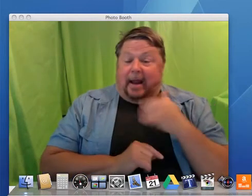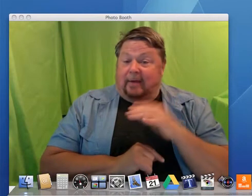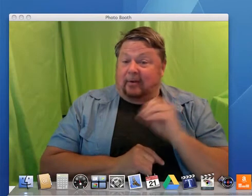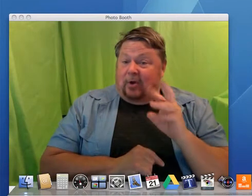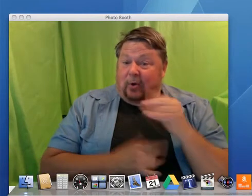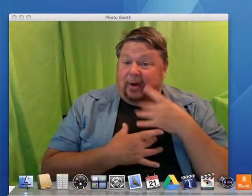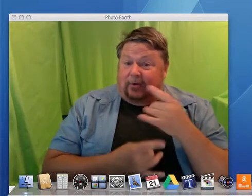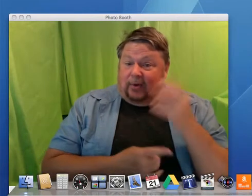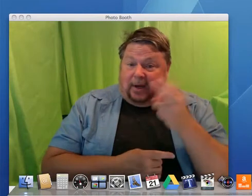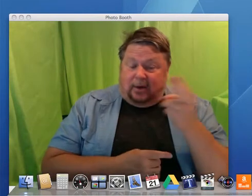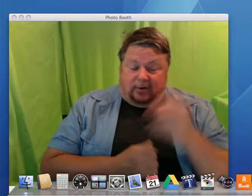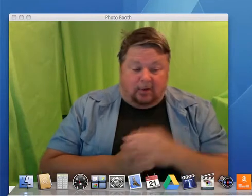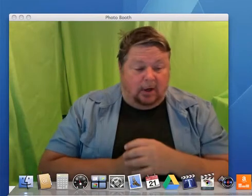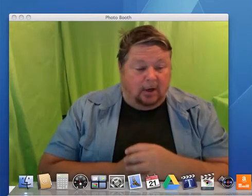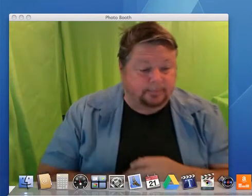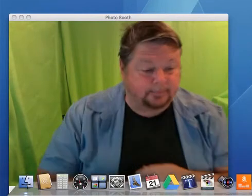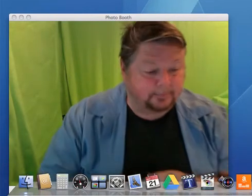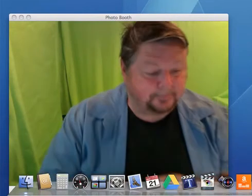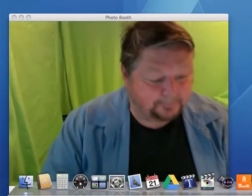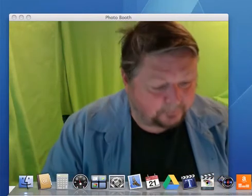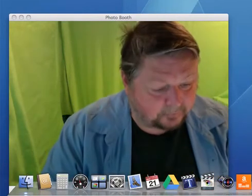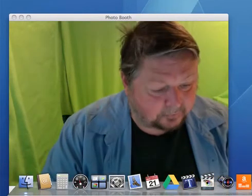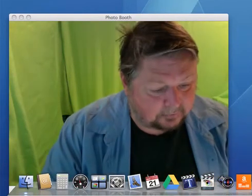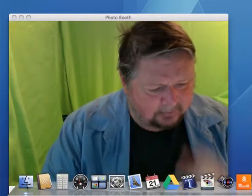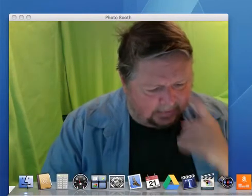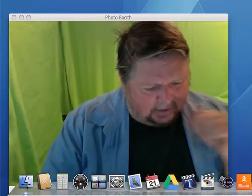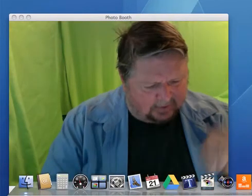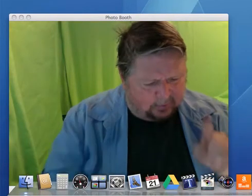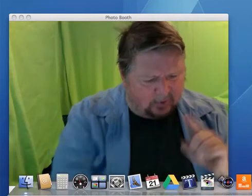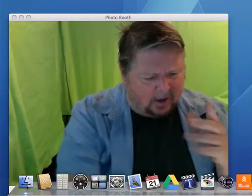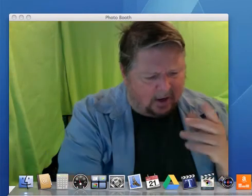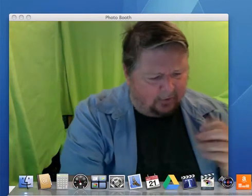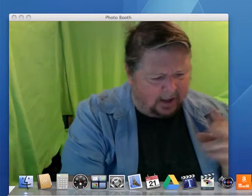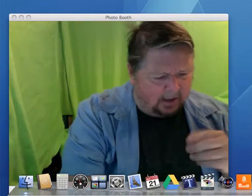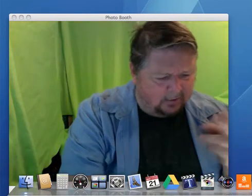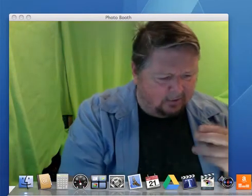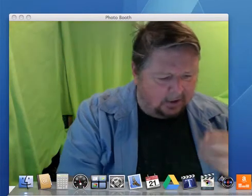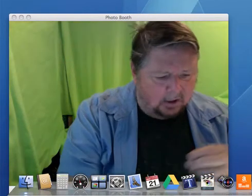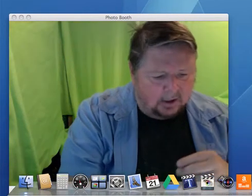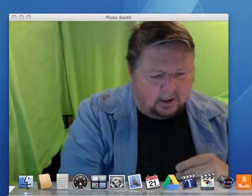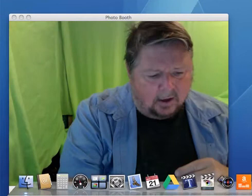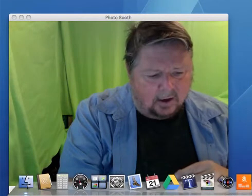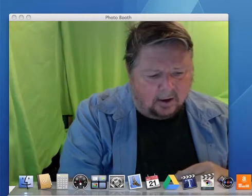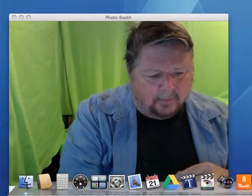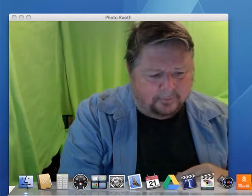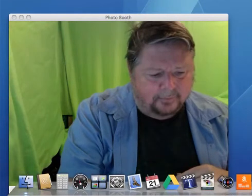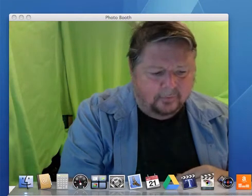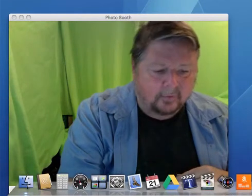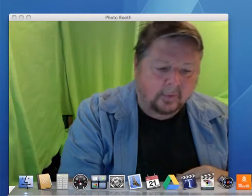That has its own interesting history. Is this where I cover that history?